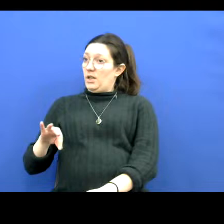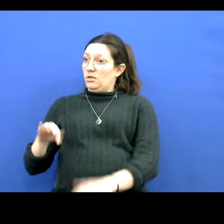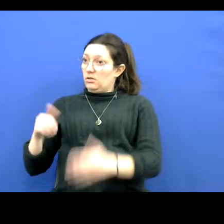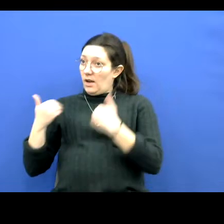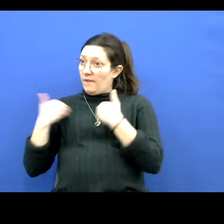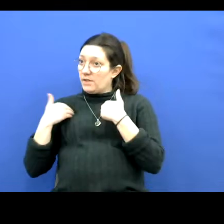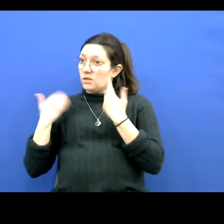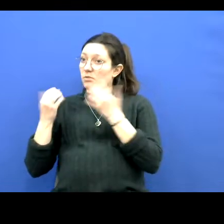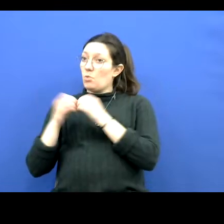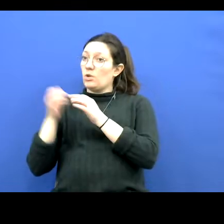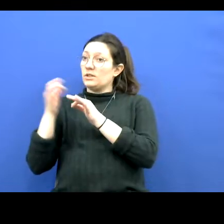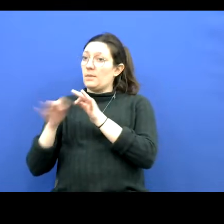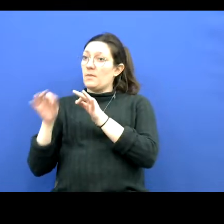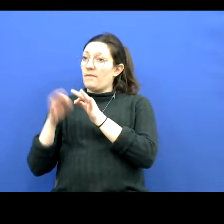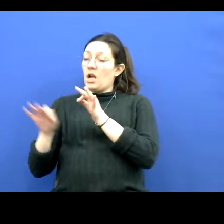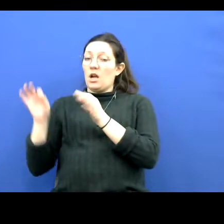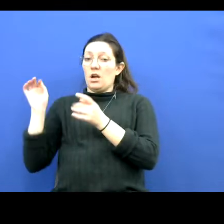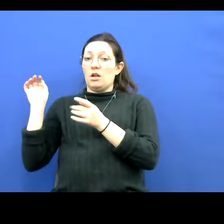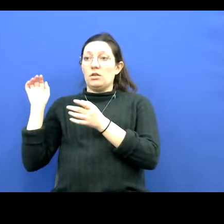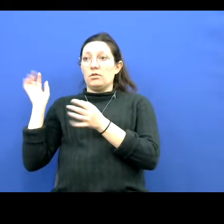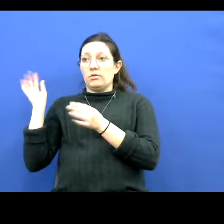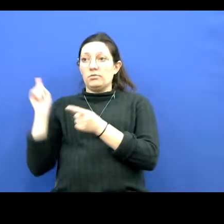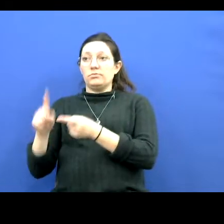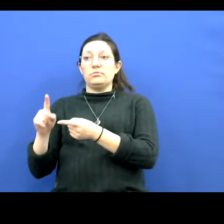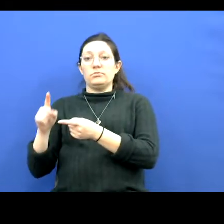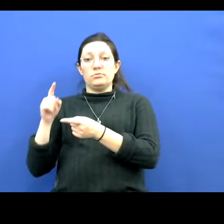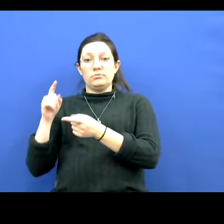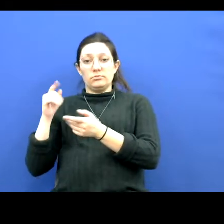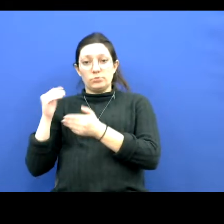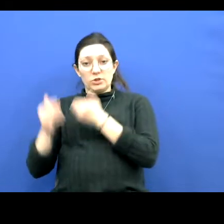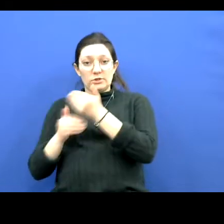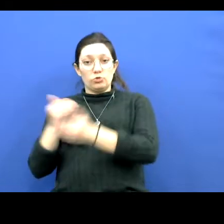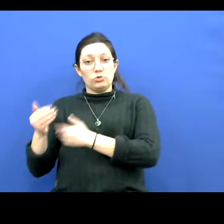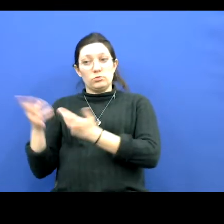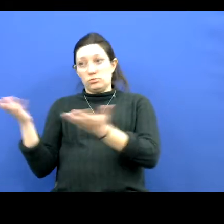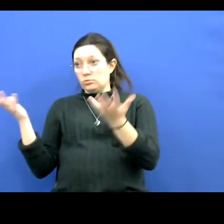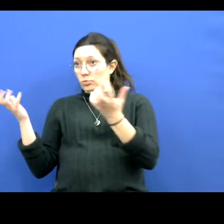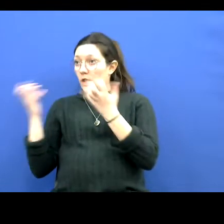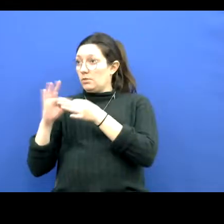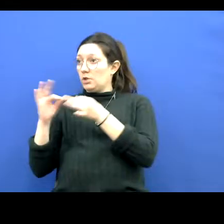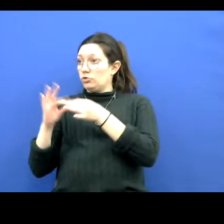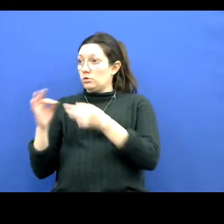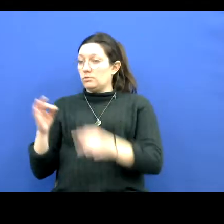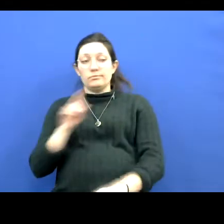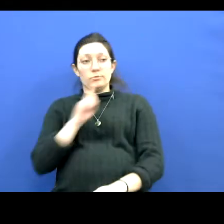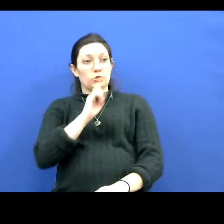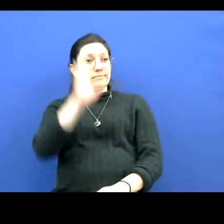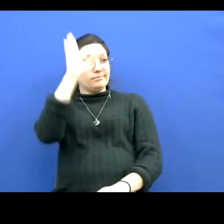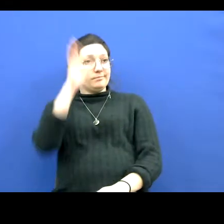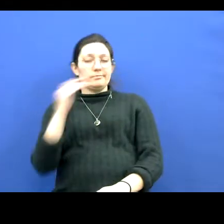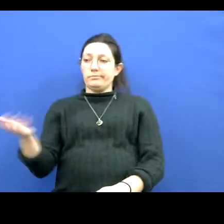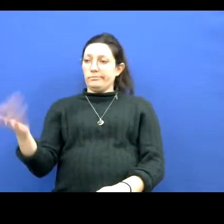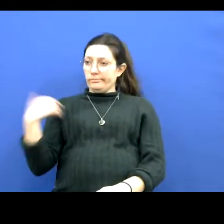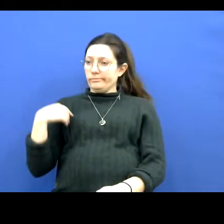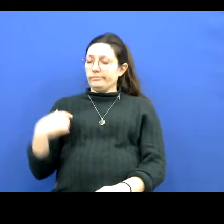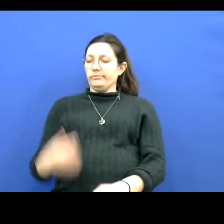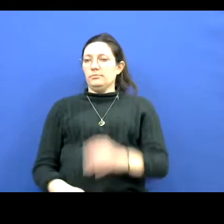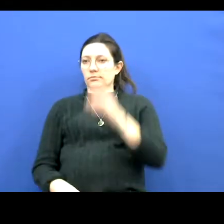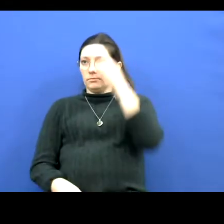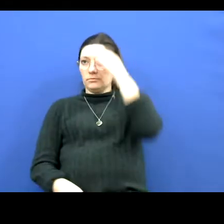a more simplified procedure or a shortened procedure? Whether that's you feel that a benefit, go